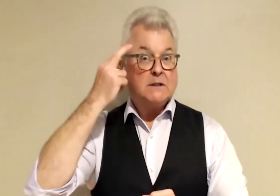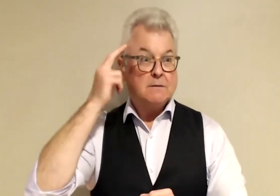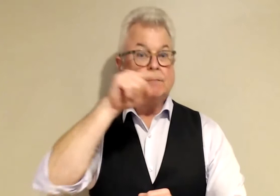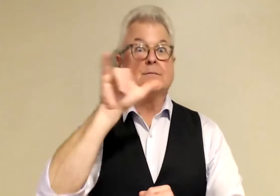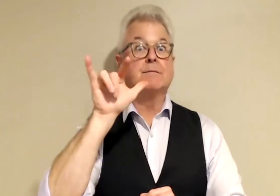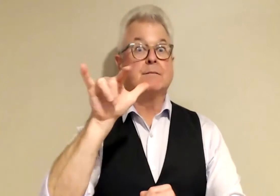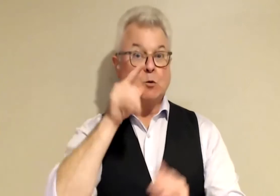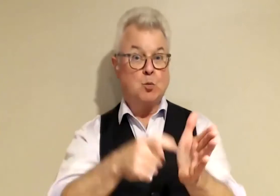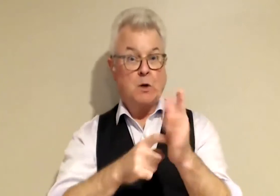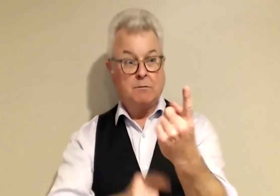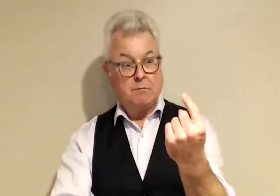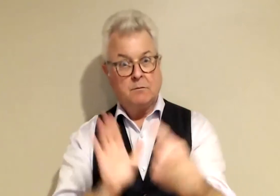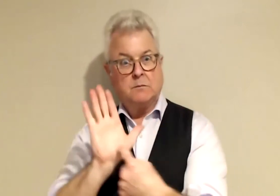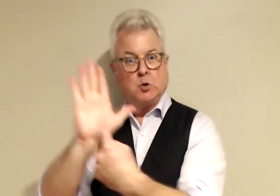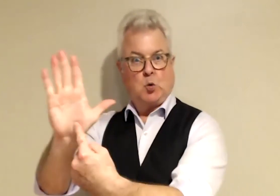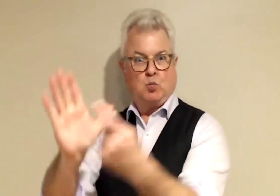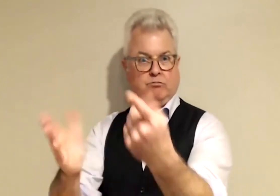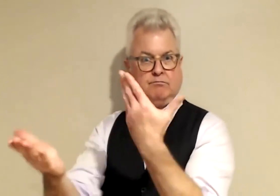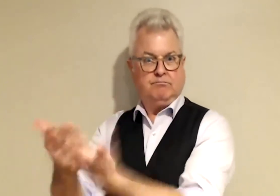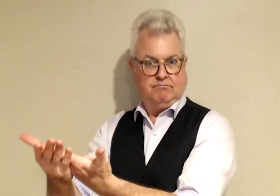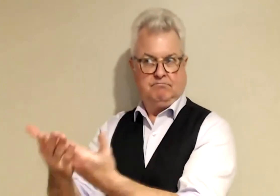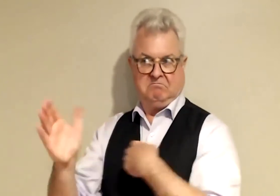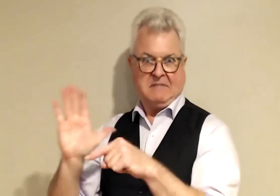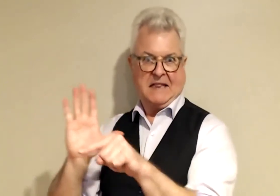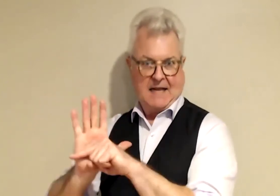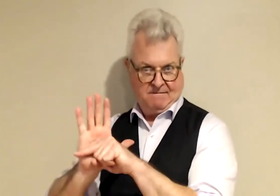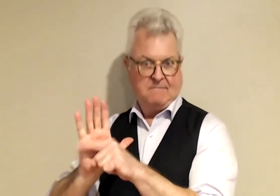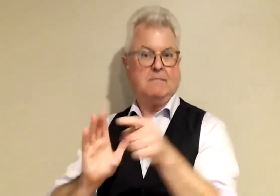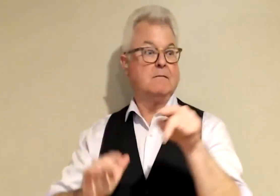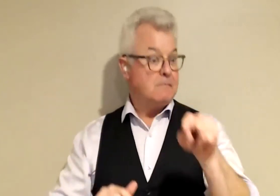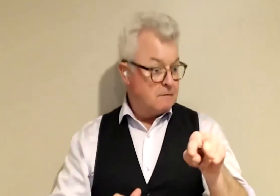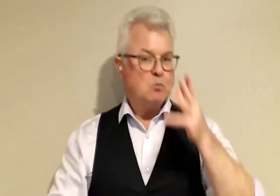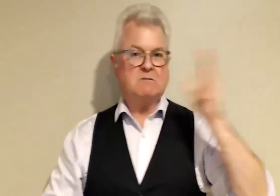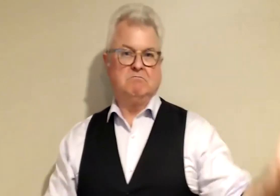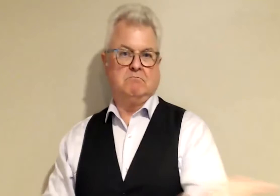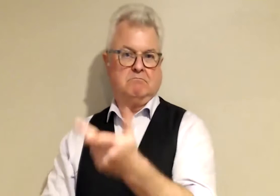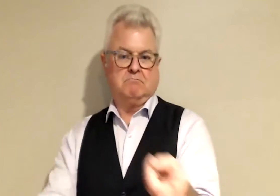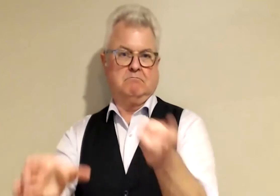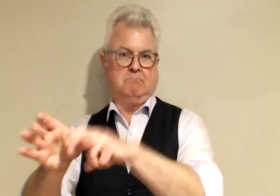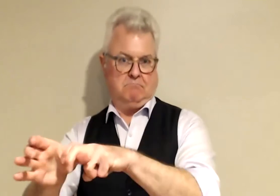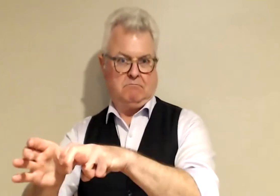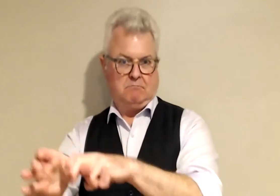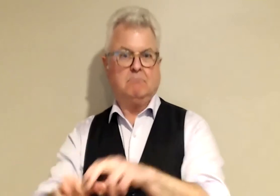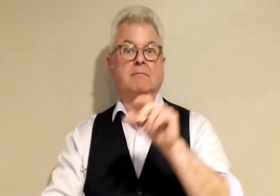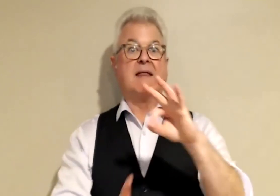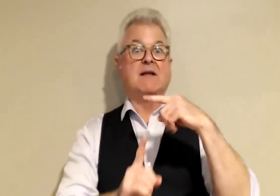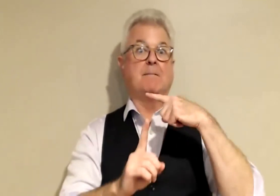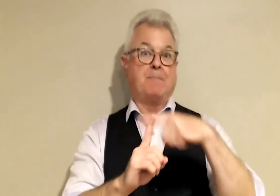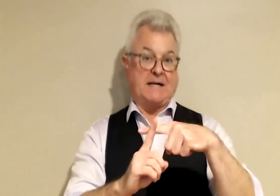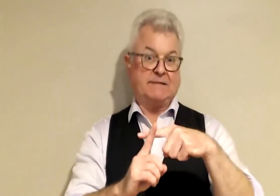the 7th before you fly, because you will need the results of your test before you can join the manifest or the roster to fly